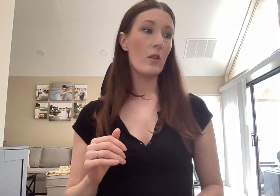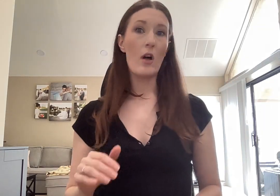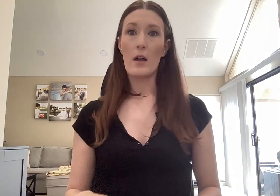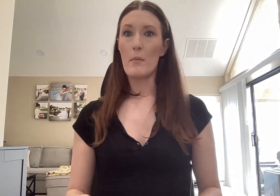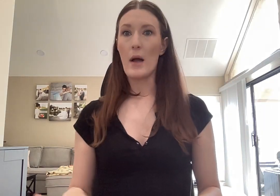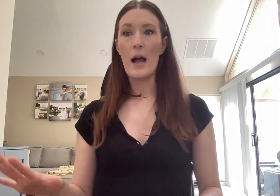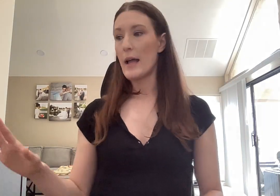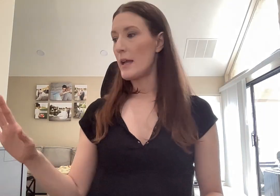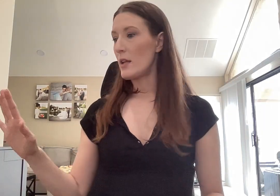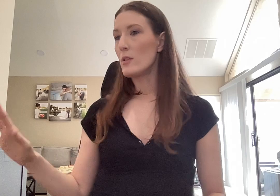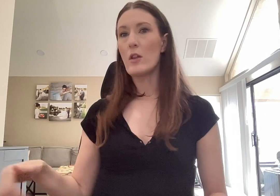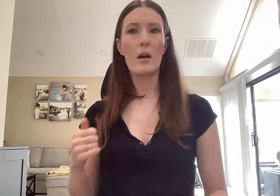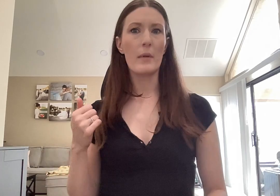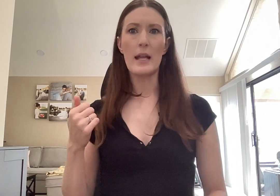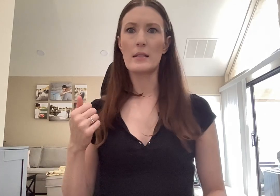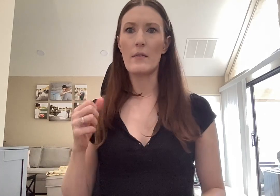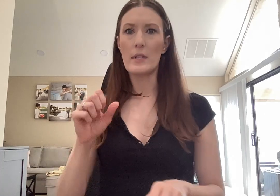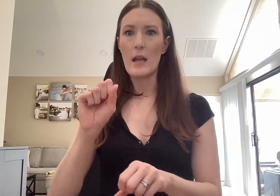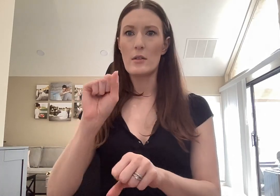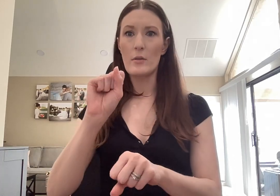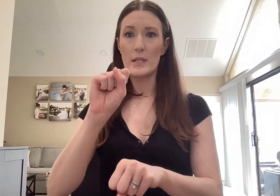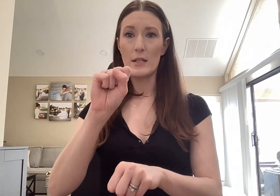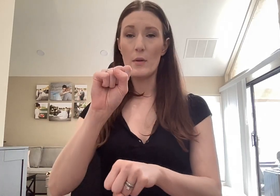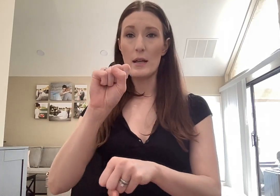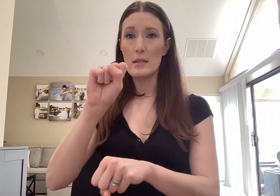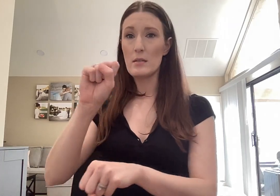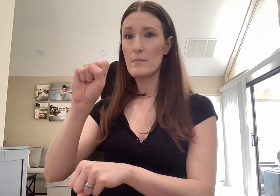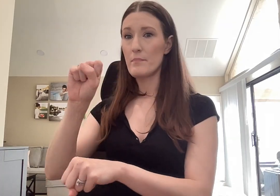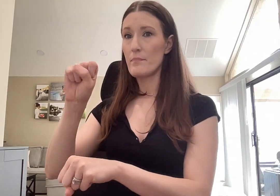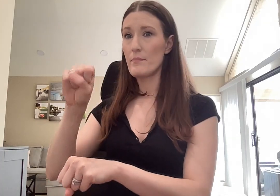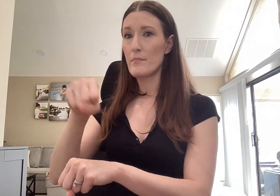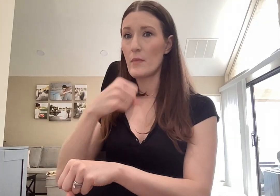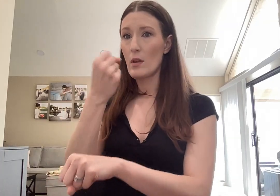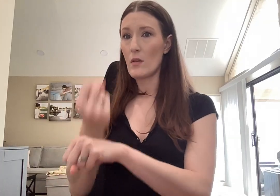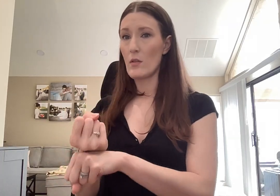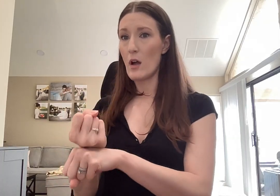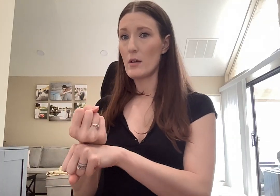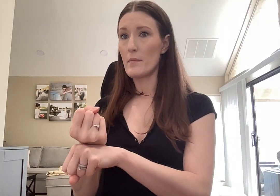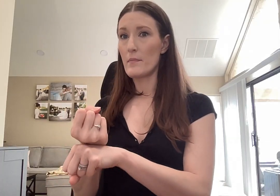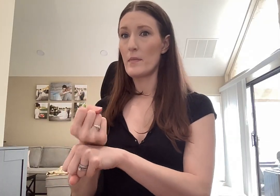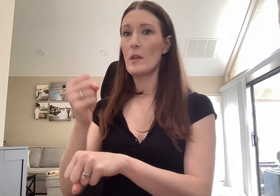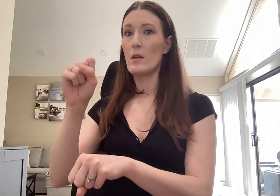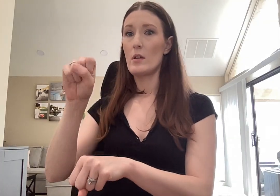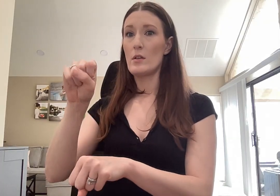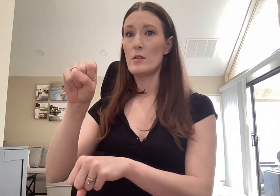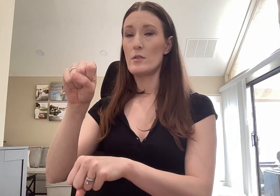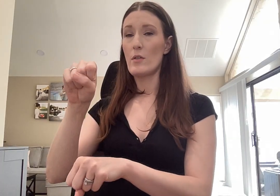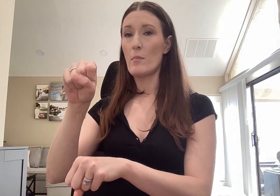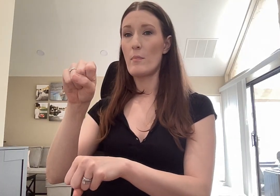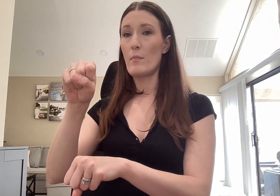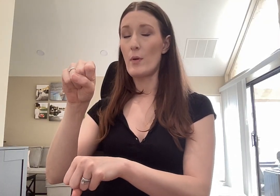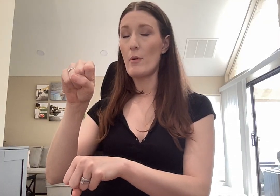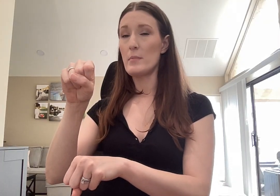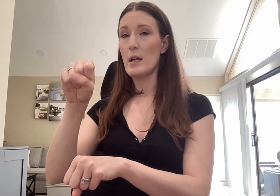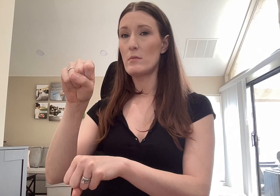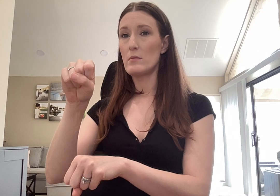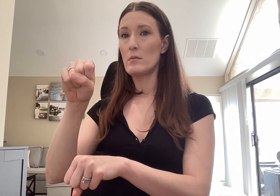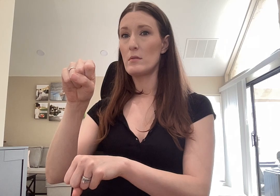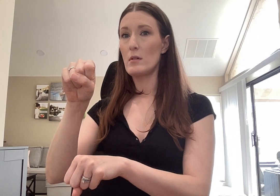Lock up. I lock my desk every day. So I'm going to take 2 S's. Lock. So they're both palm down.